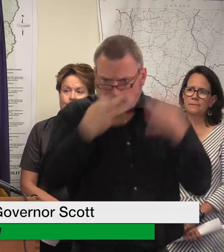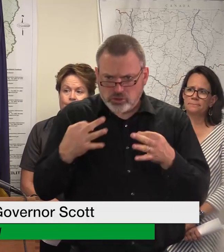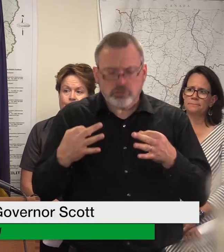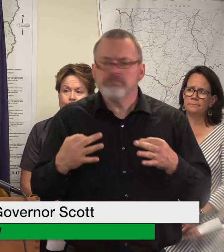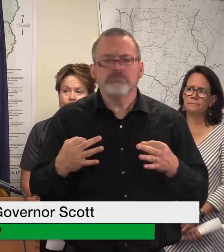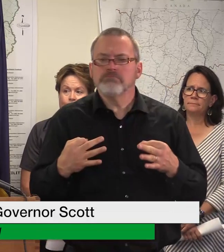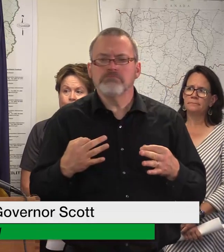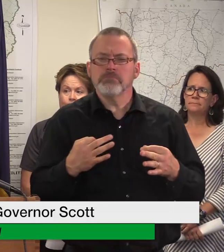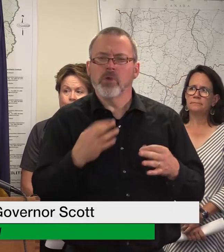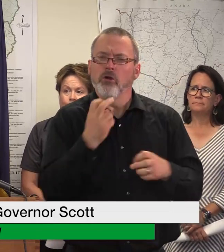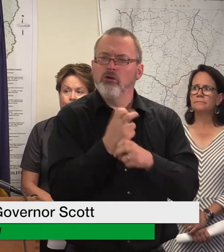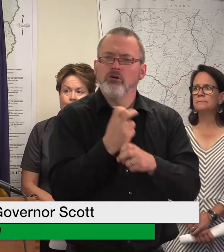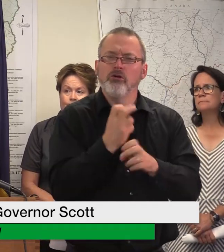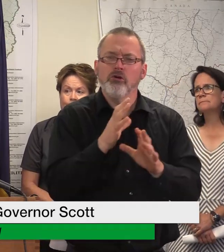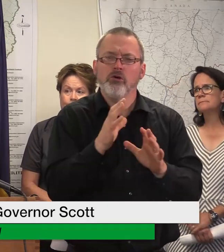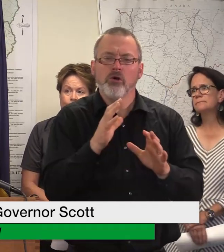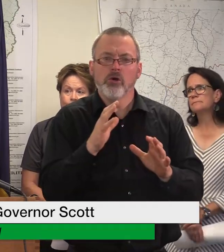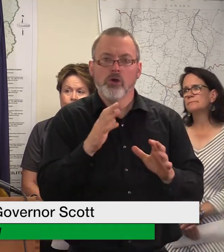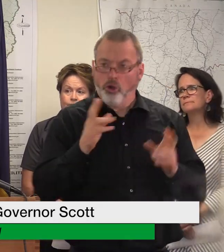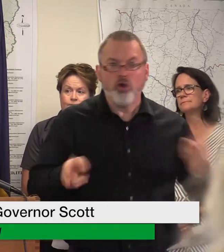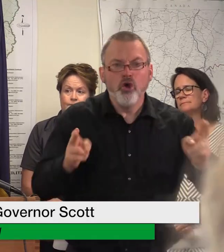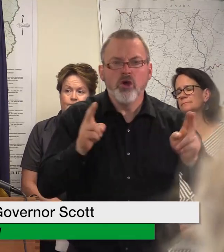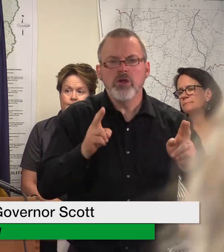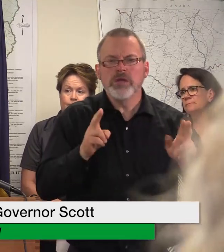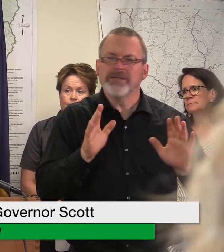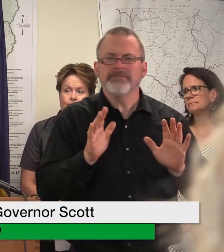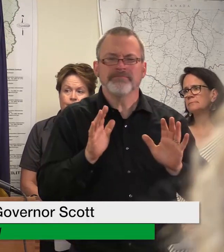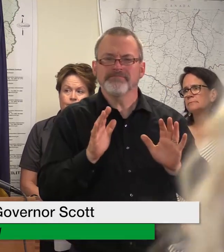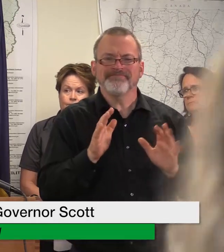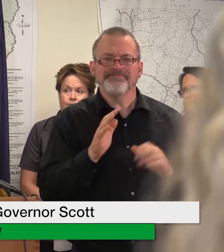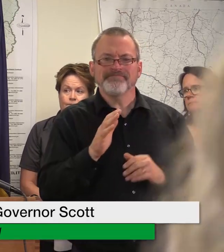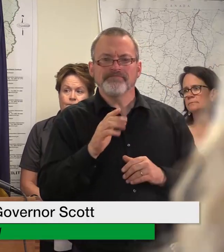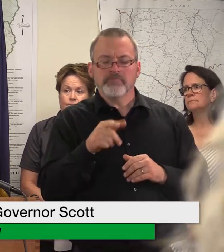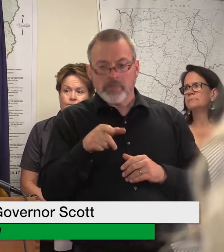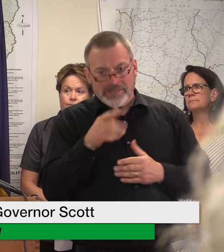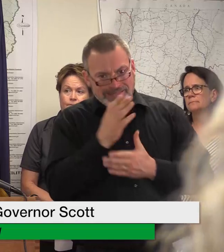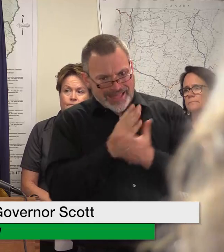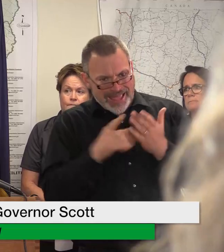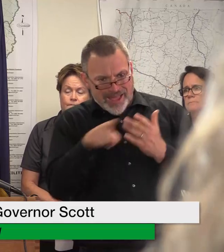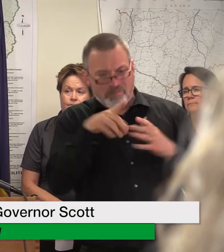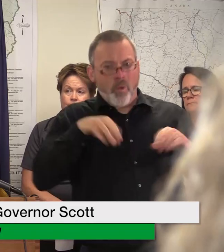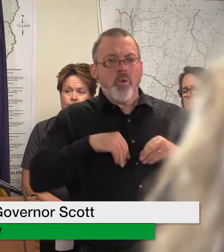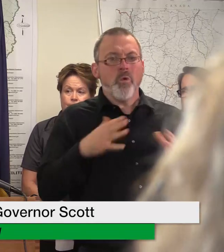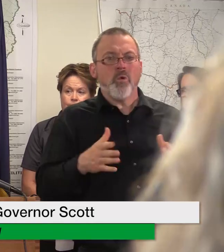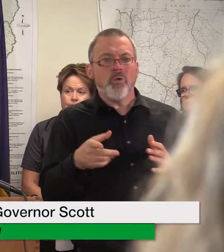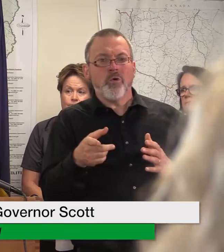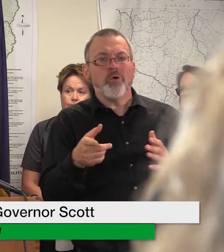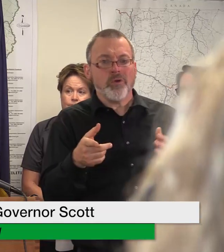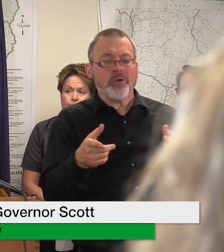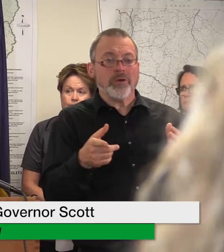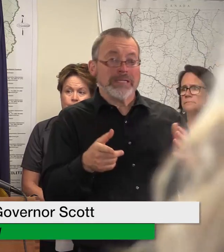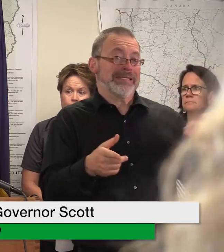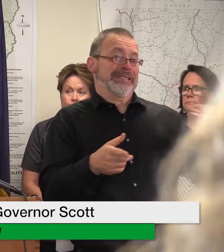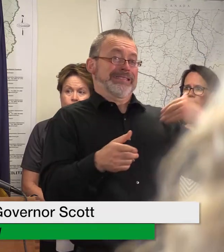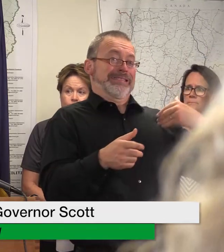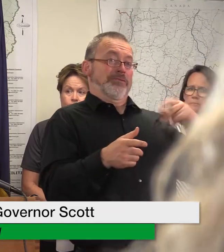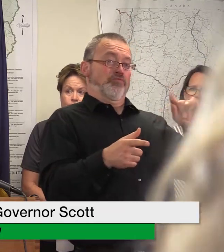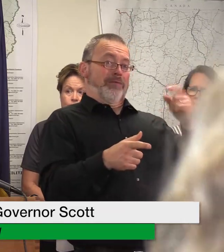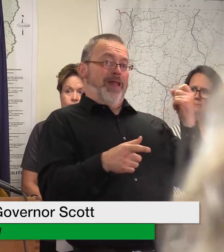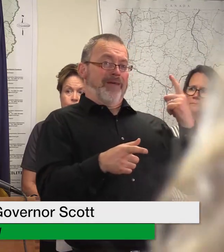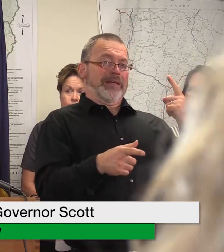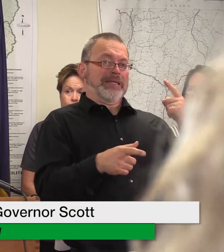or another answer on that for some of these park owners and residents. I will tell you, after Irene, there were a couple mobile home parks that were bought